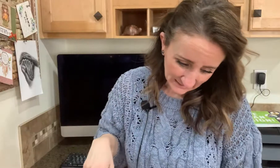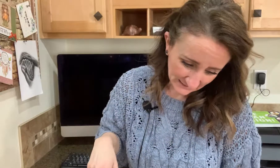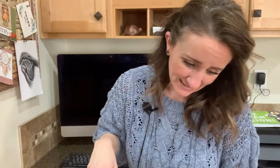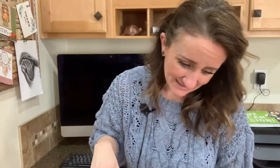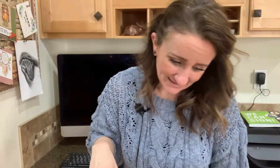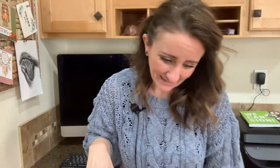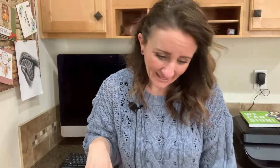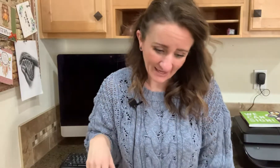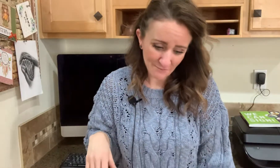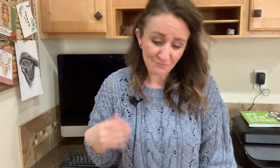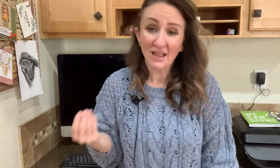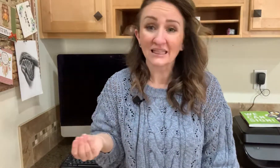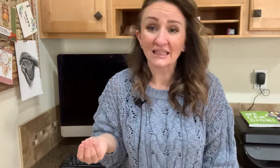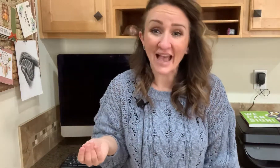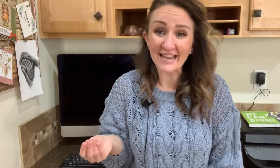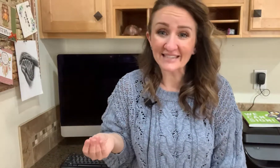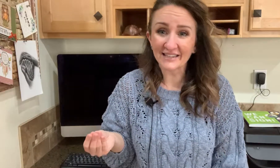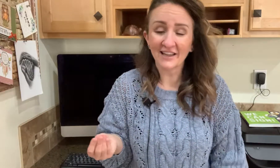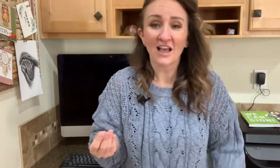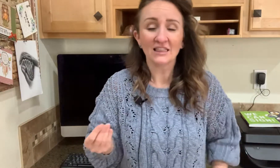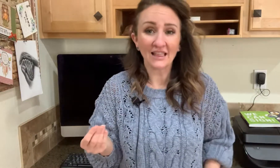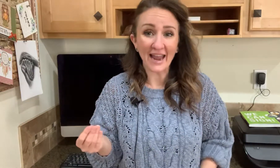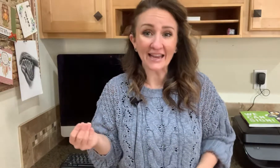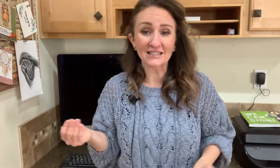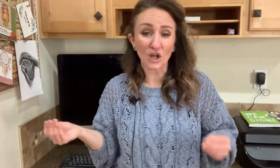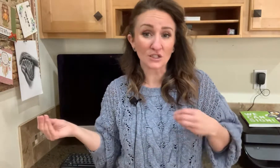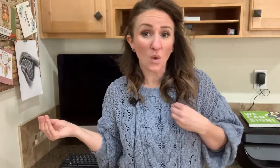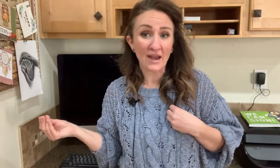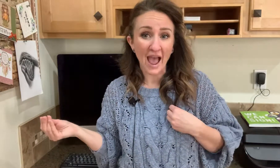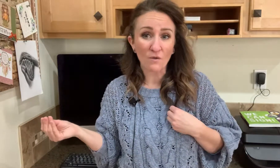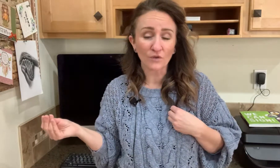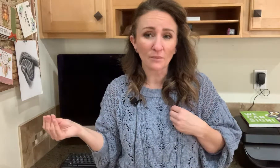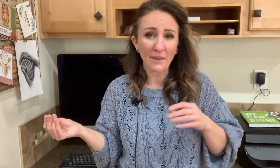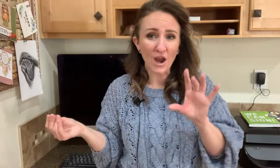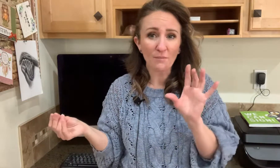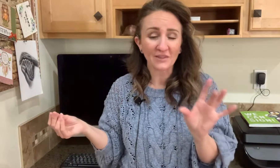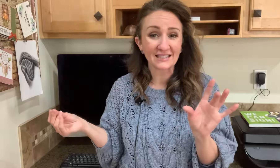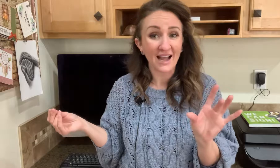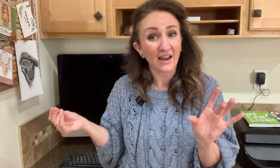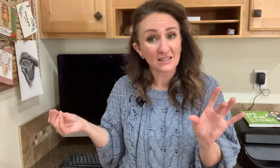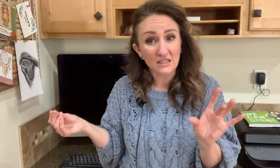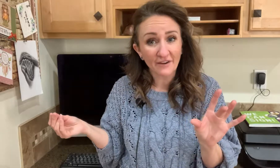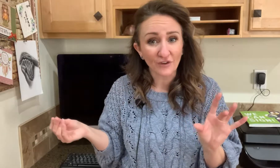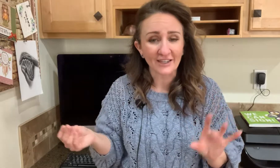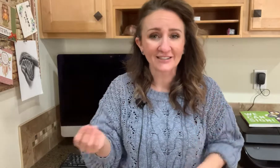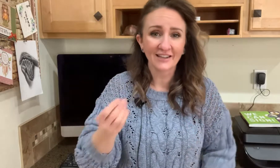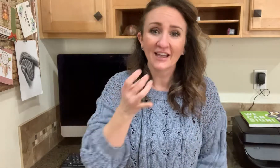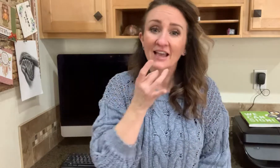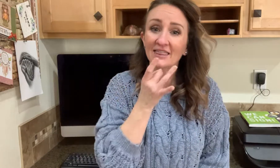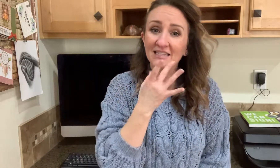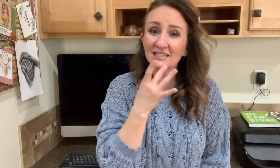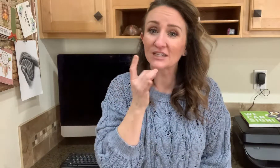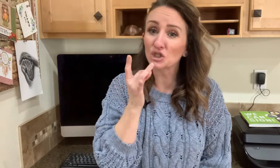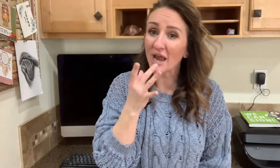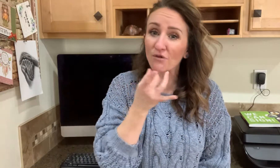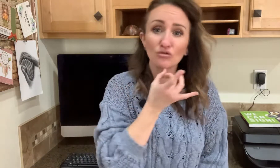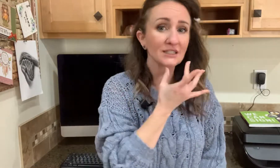Let's see. Light. Light is also a noun-verb pair, but the sign is different. This is a general sign